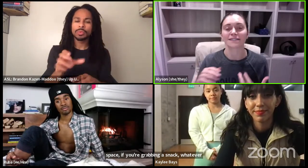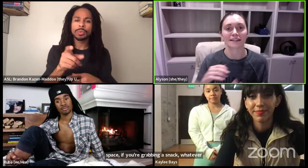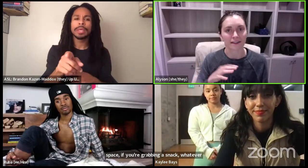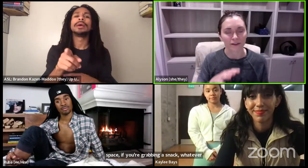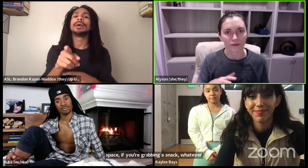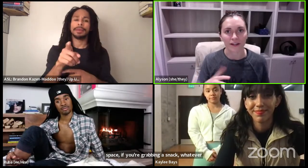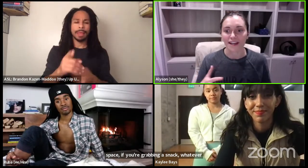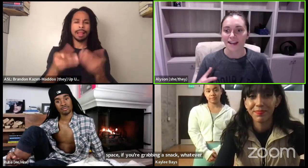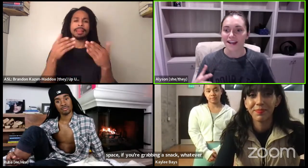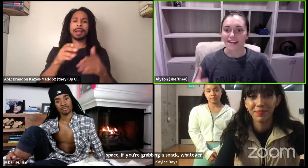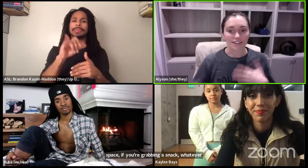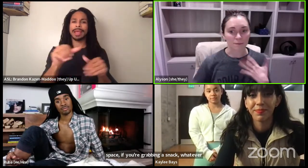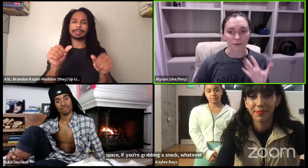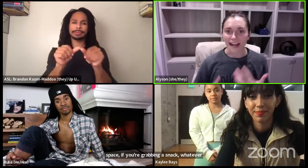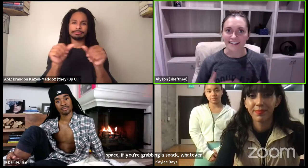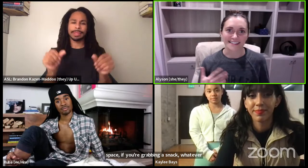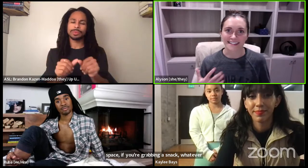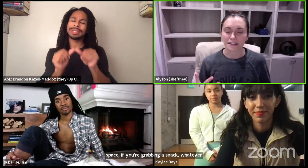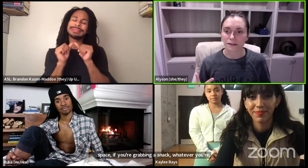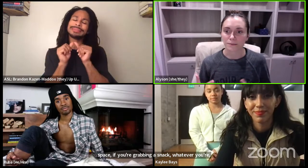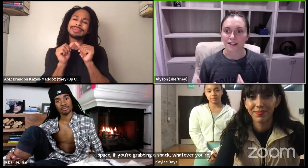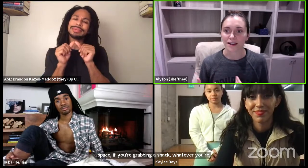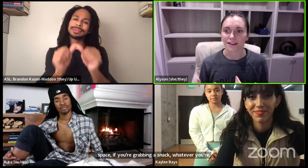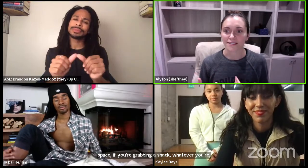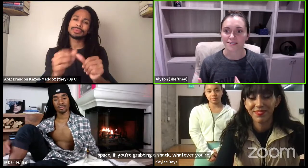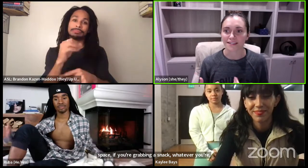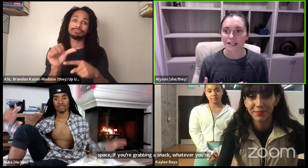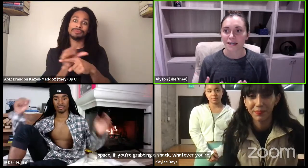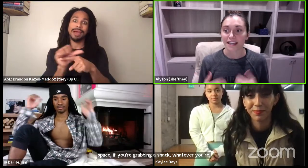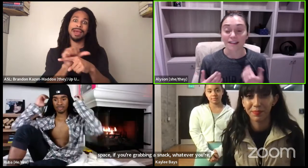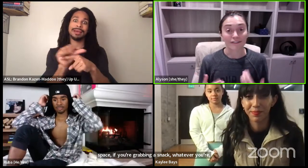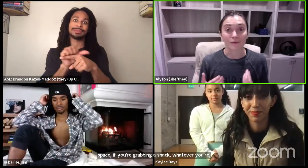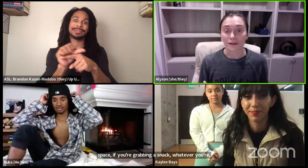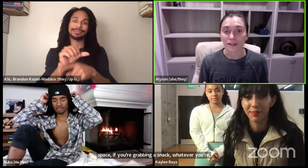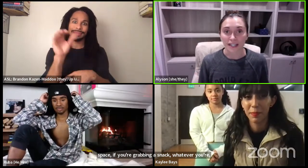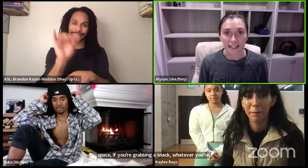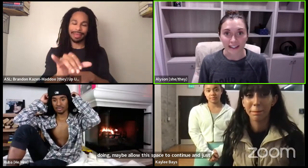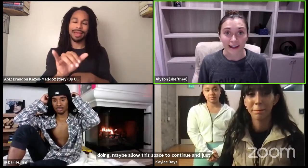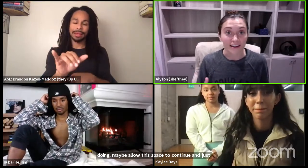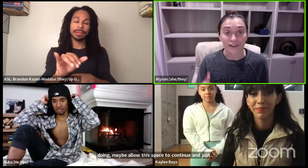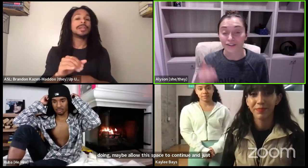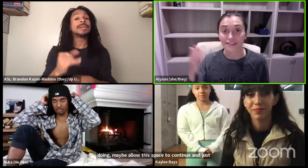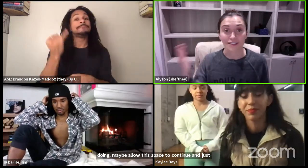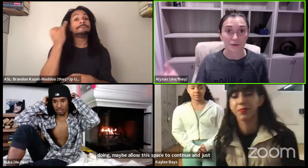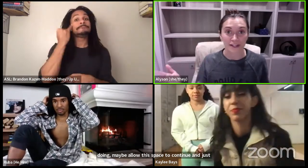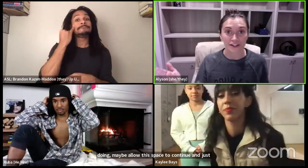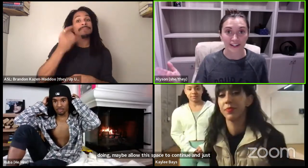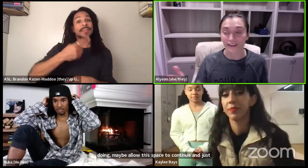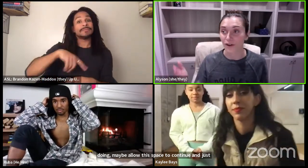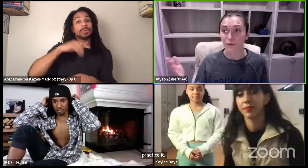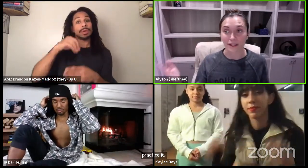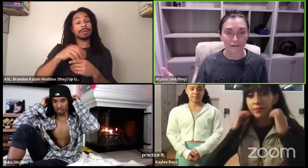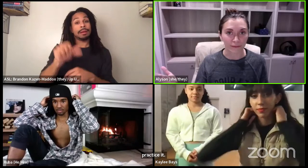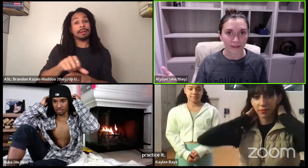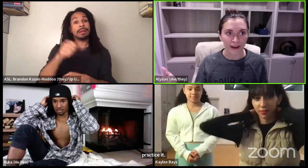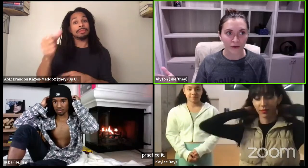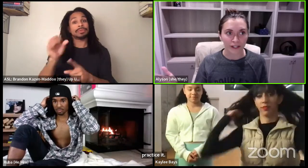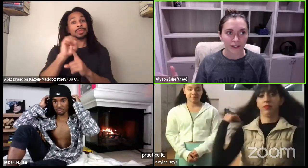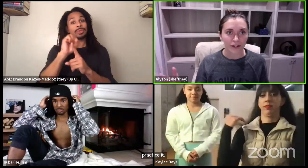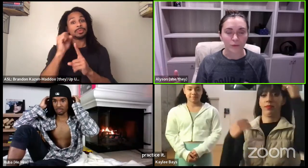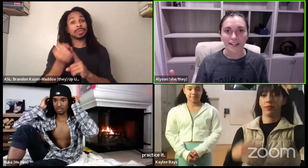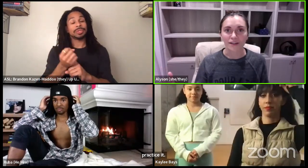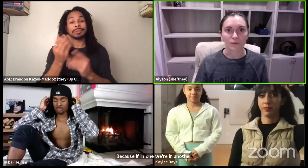to continue and just practice it, because if and when we're in another situation a week from